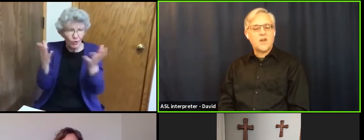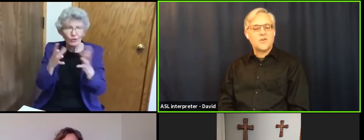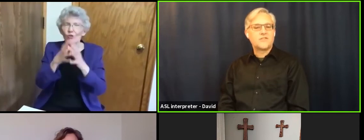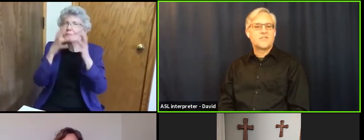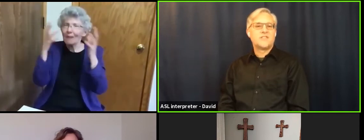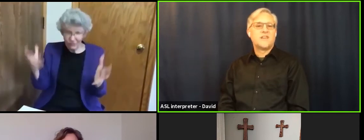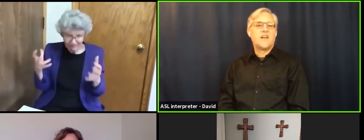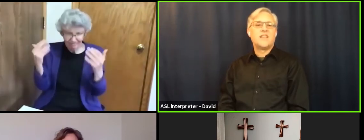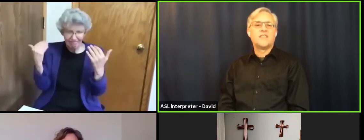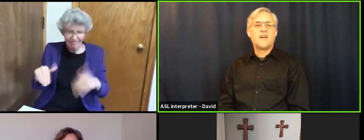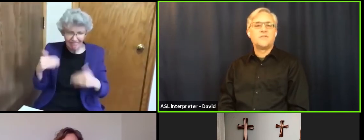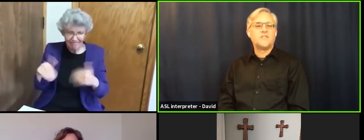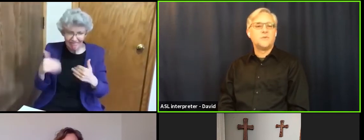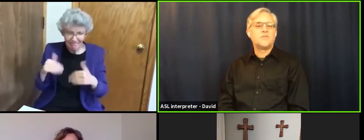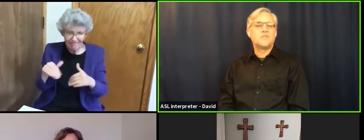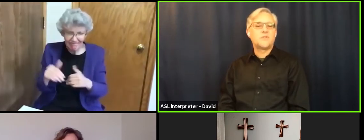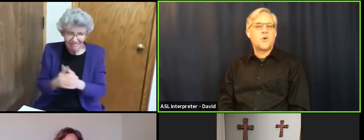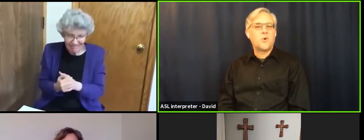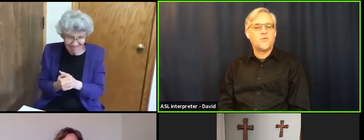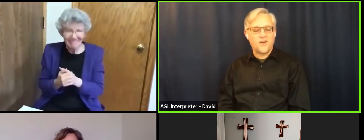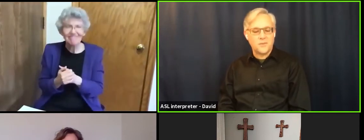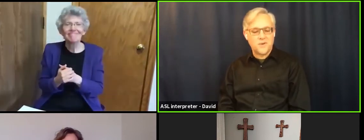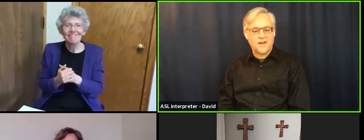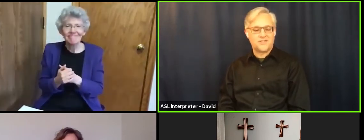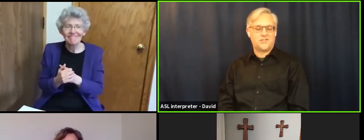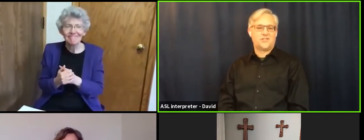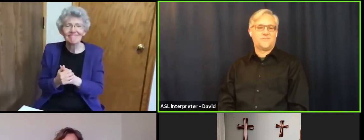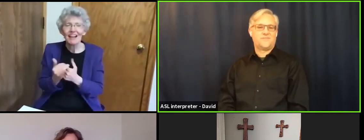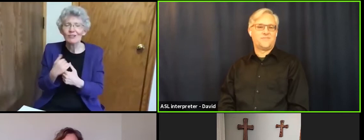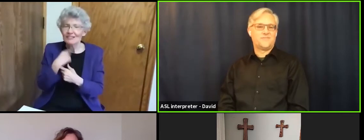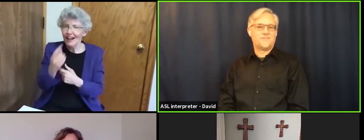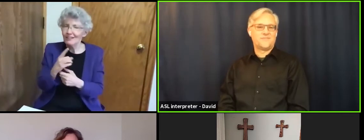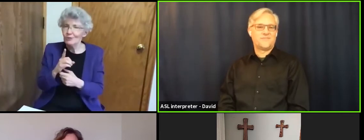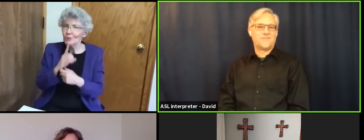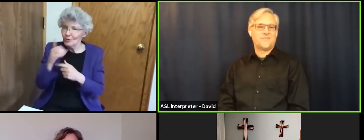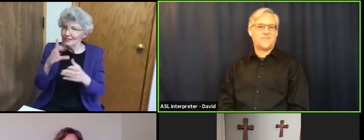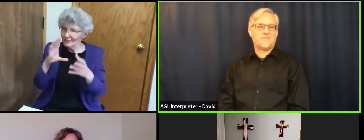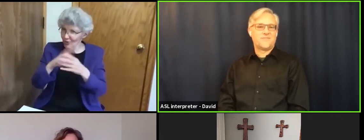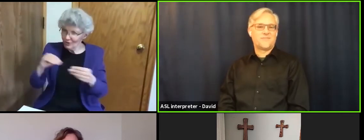Jesus cares and loves you so very much.